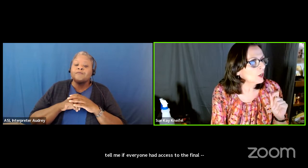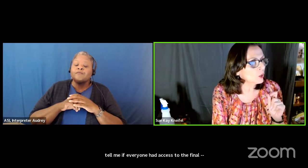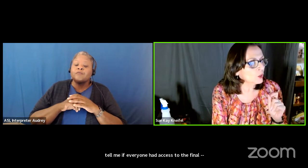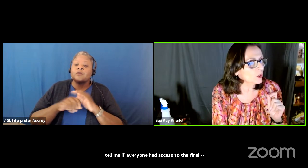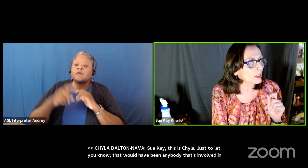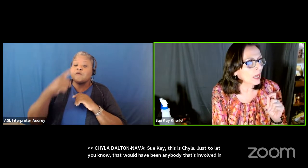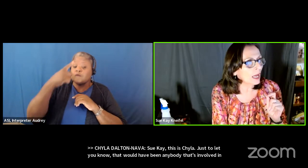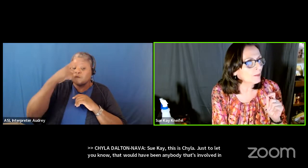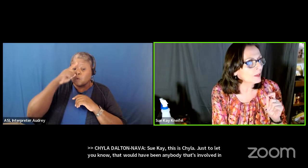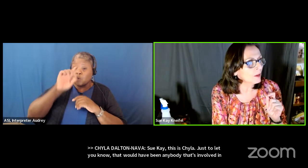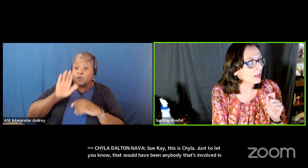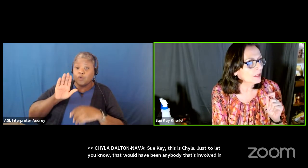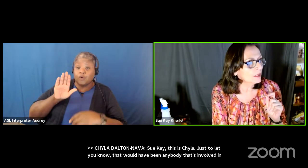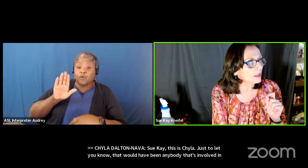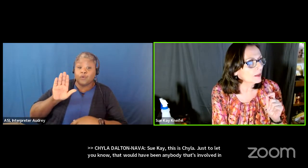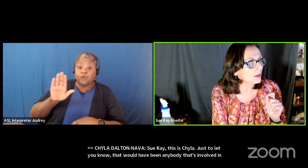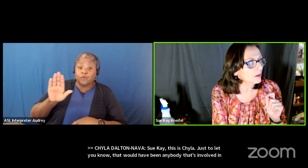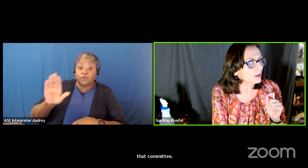for her